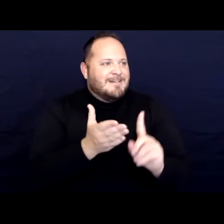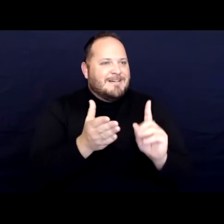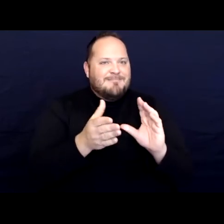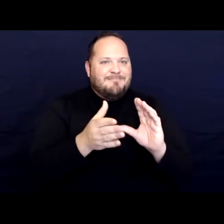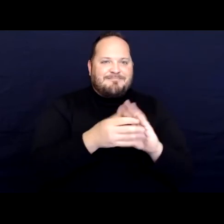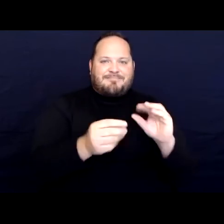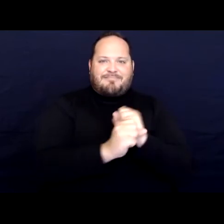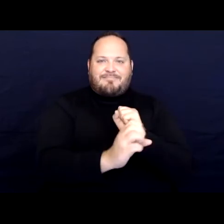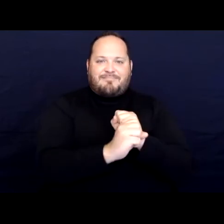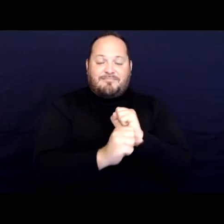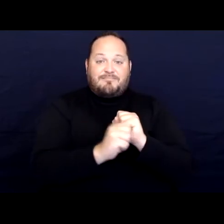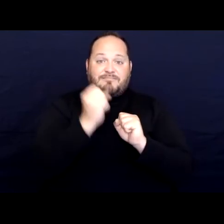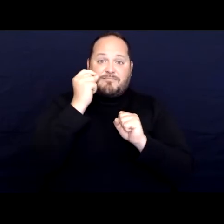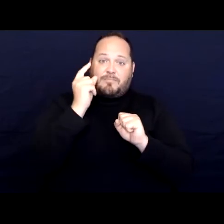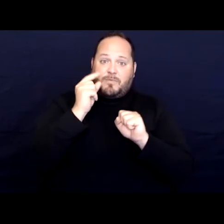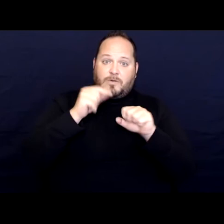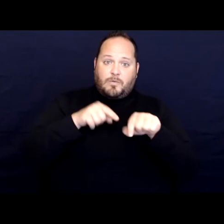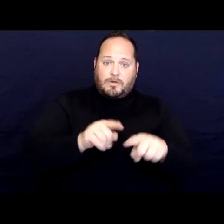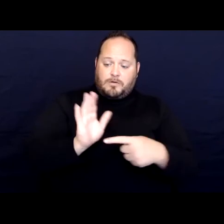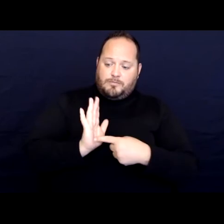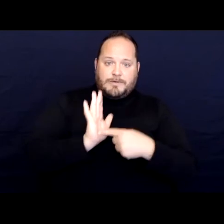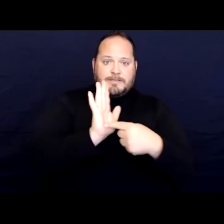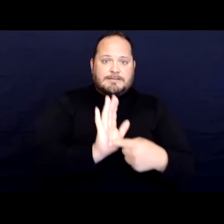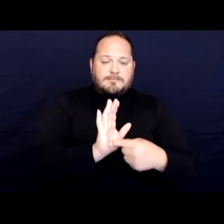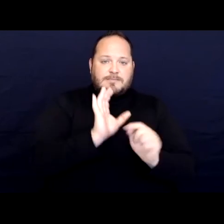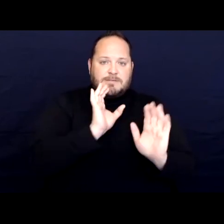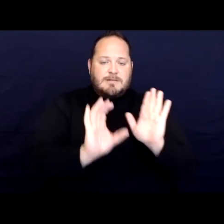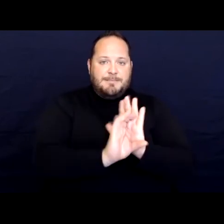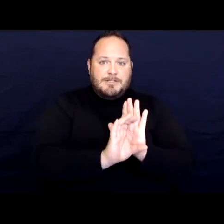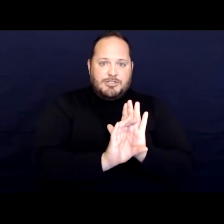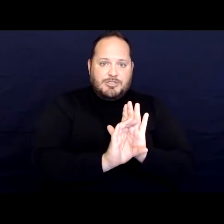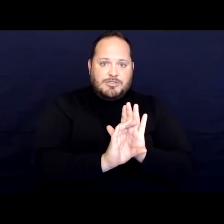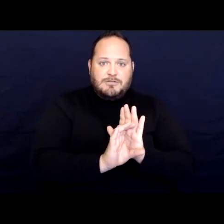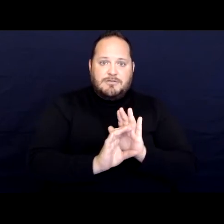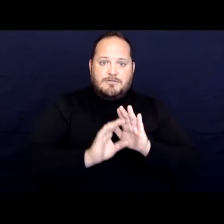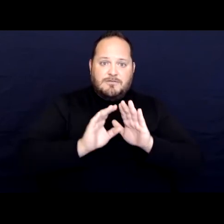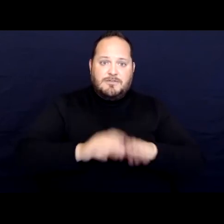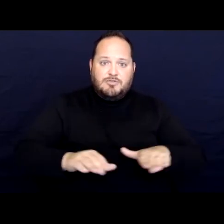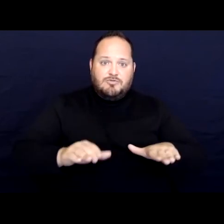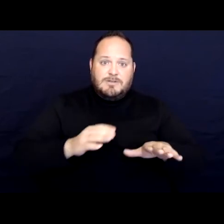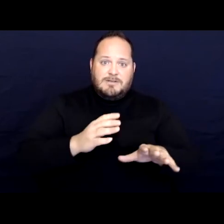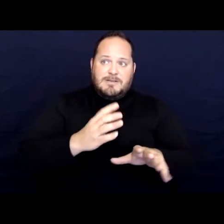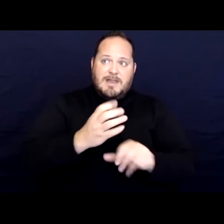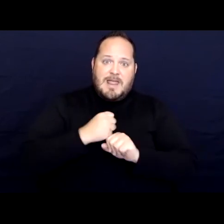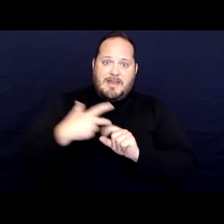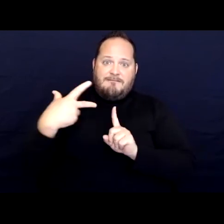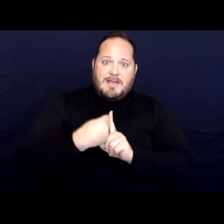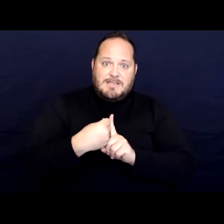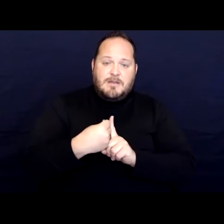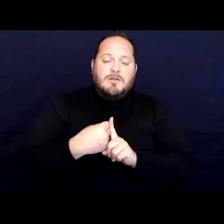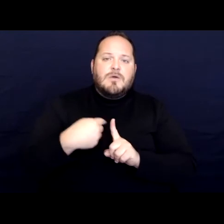as you present images of children being vaccinated, to make sure that we